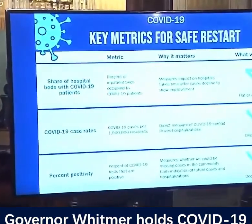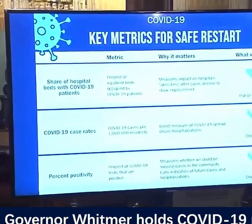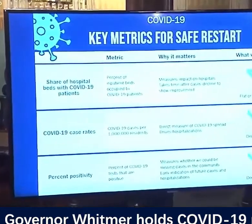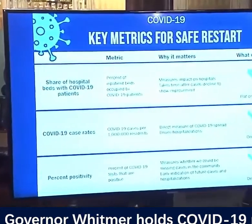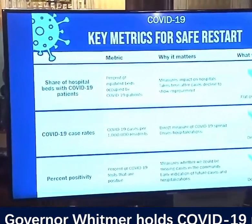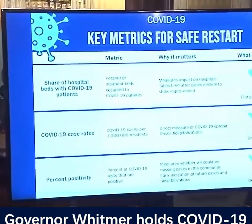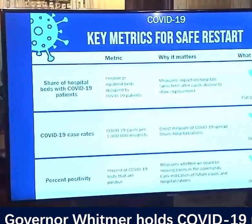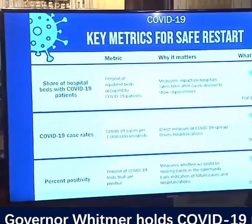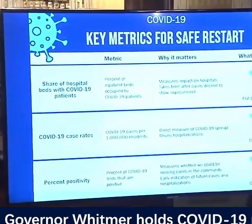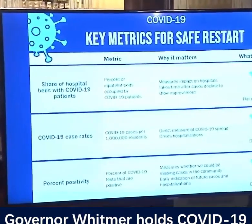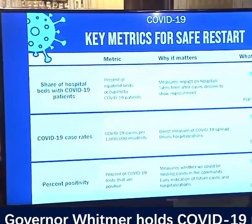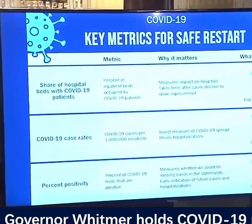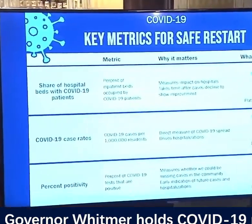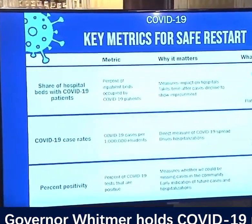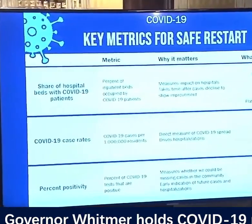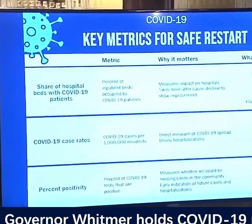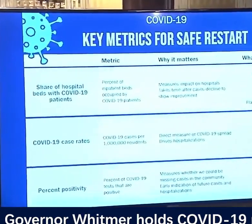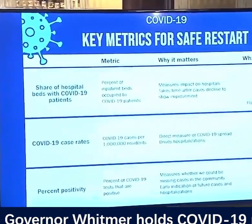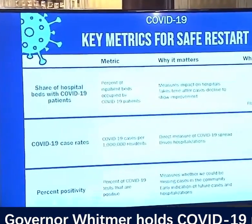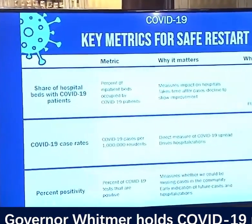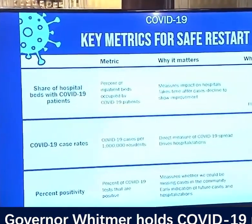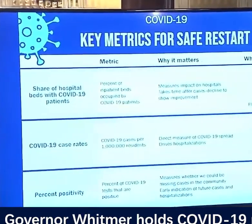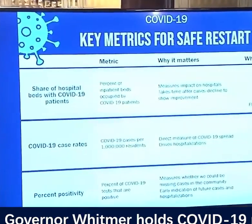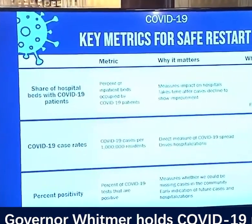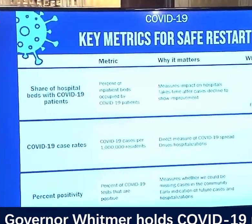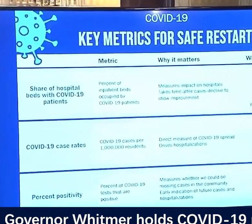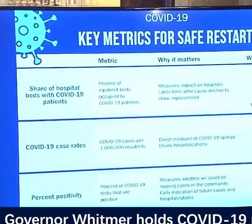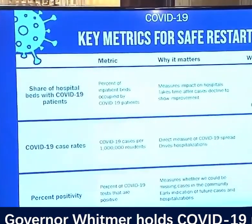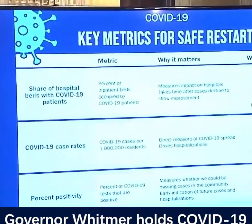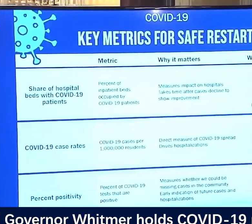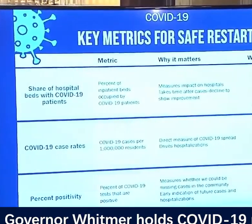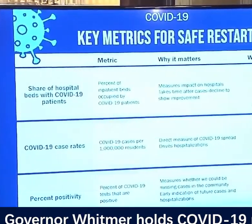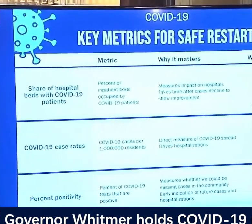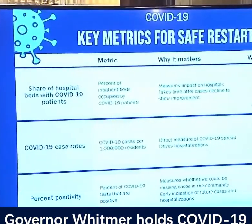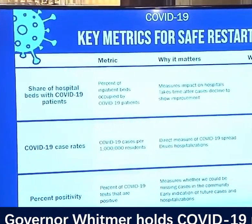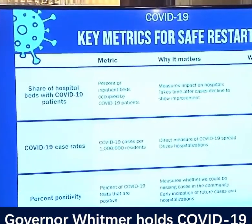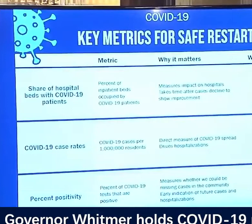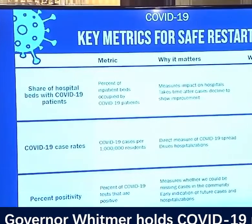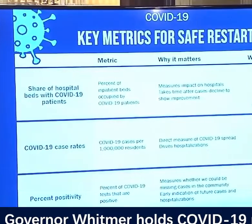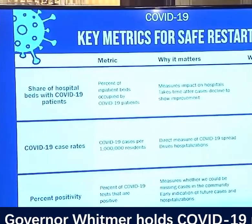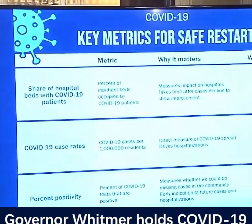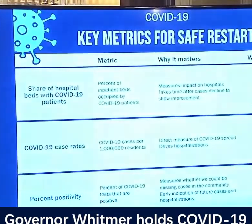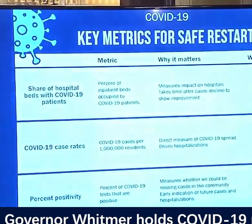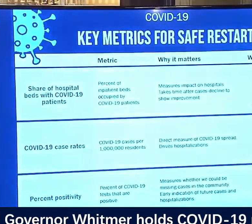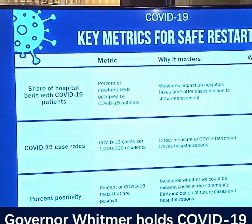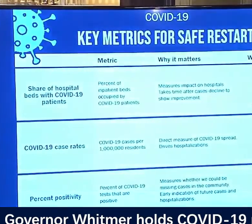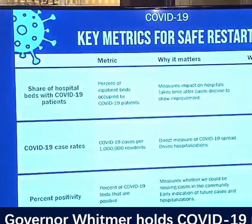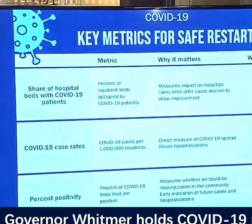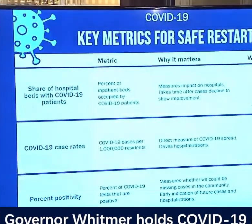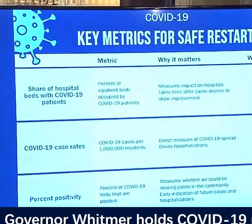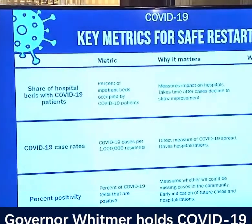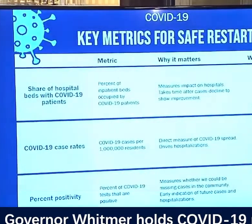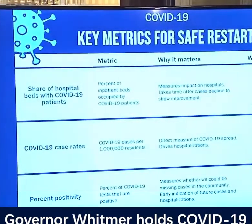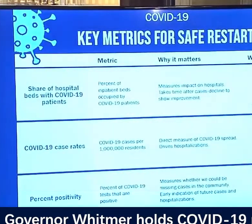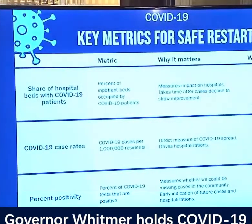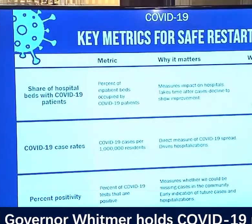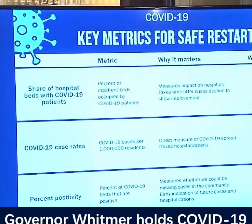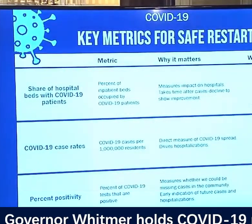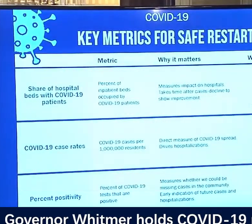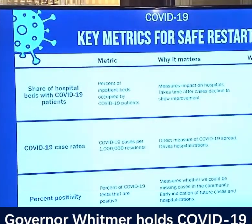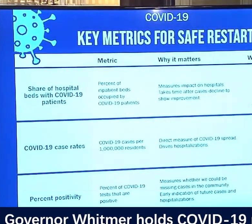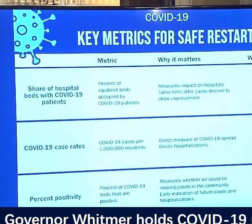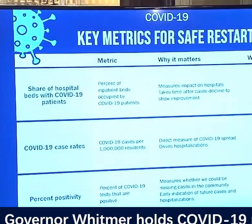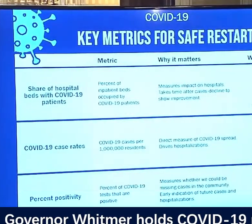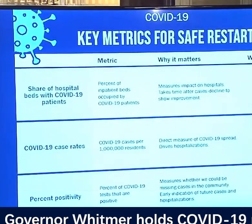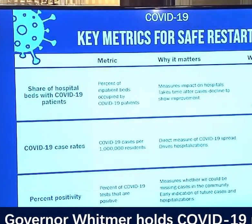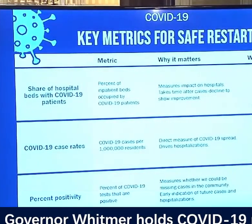There's a lag between when people get infected and when they get hospitalized. If we only focus on hospitalizations